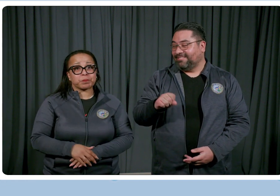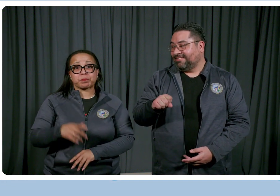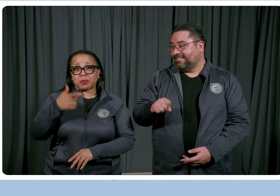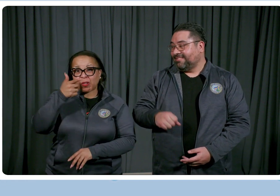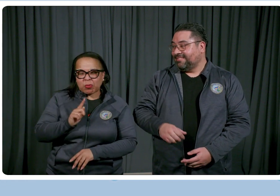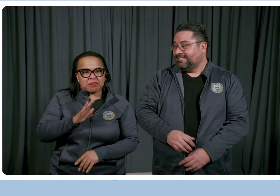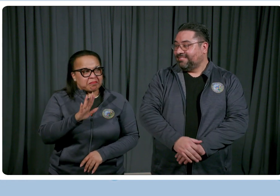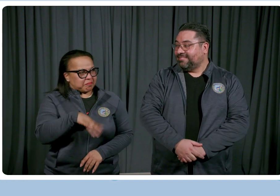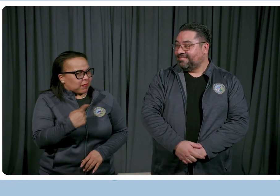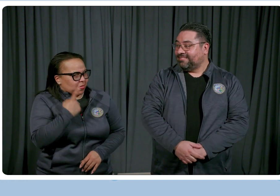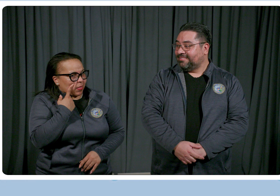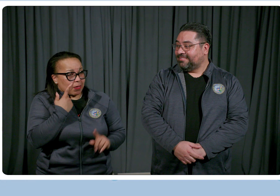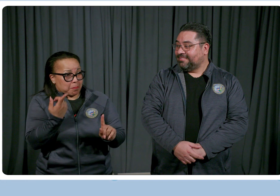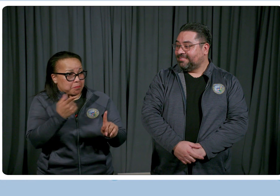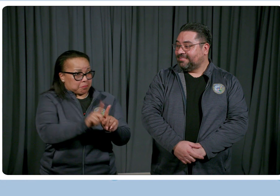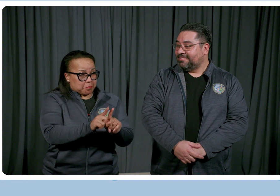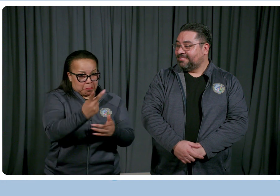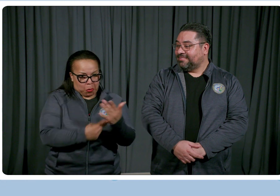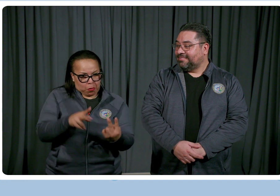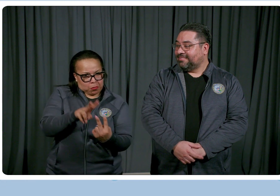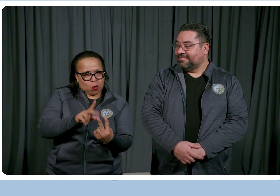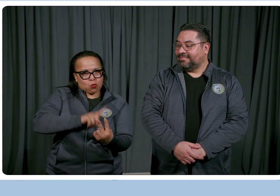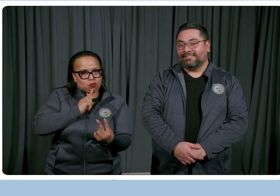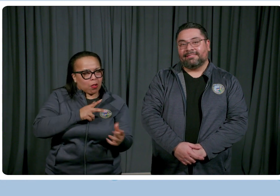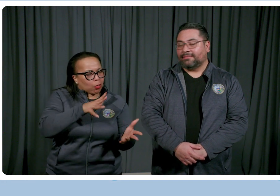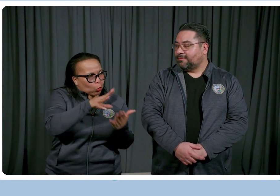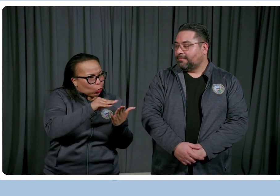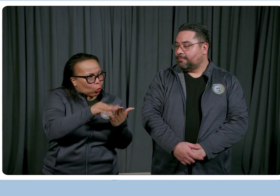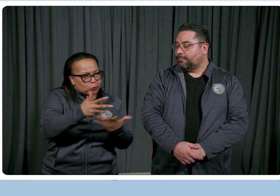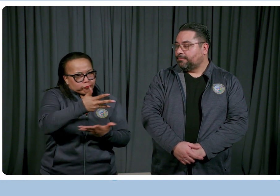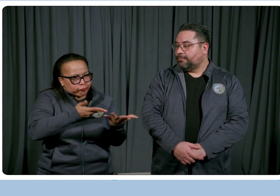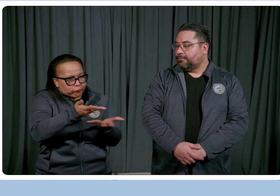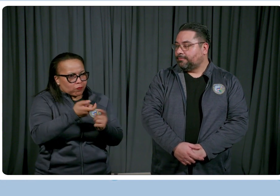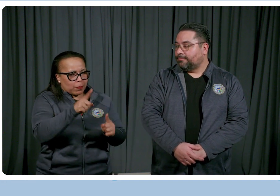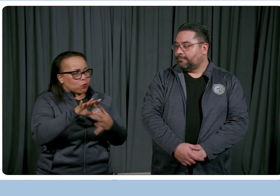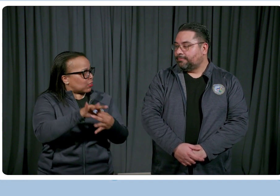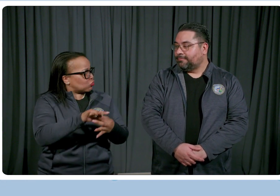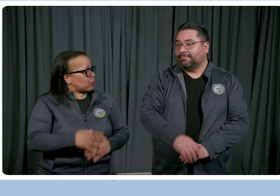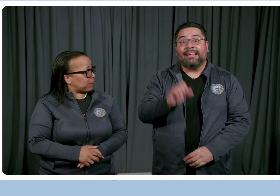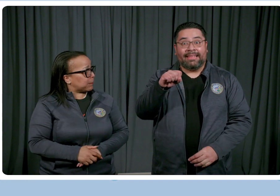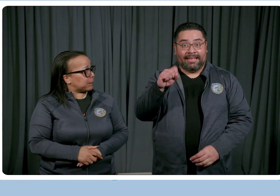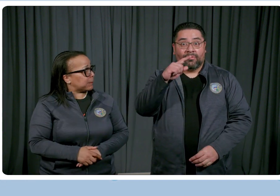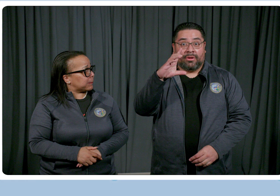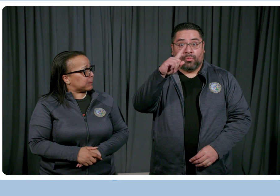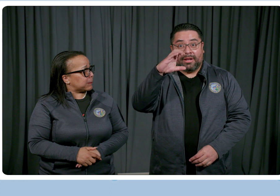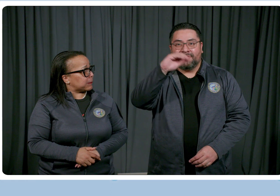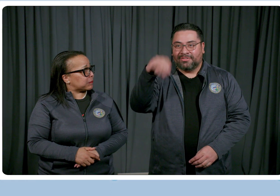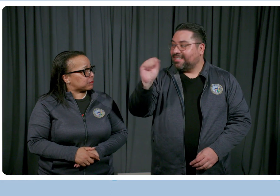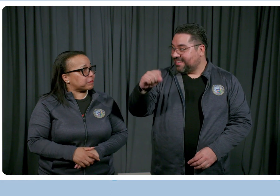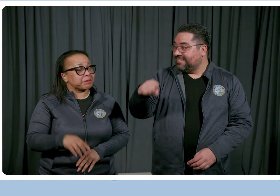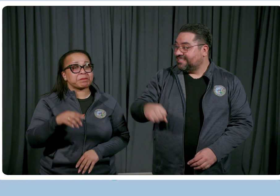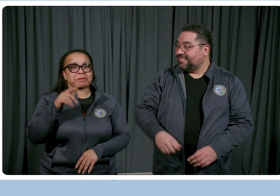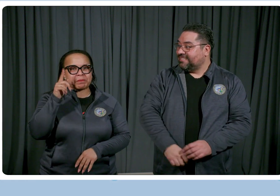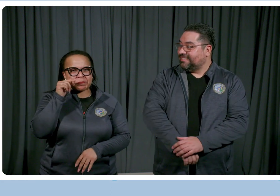I would imagine both the mentees and the mentors learned and benefited from the relationship. Yes, 100%. So I know